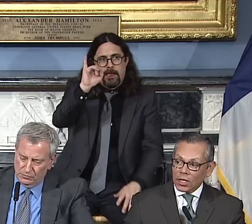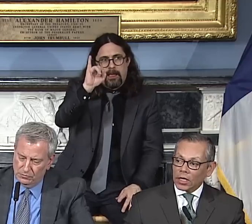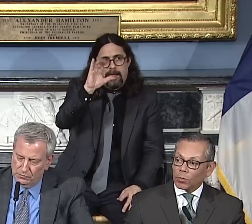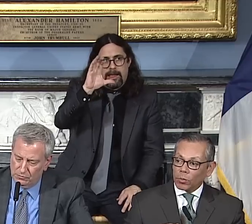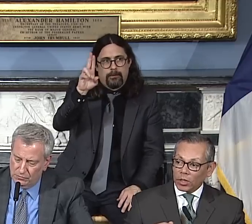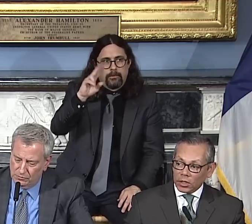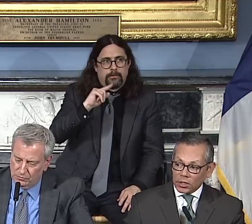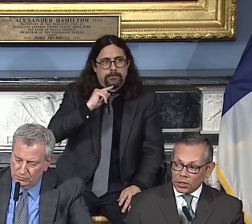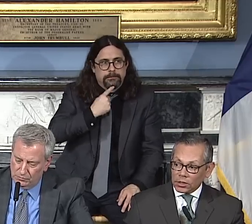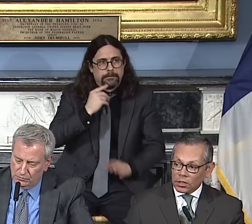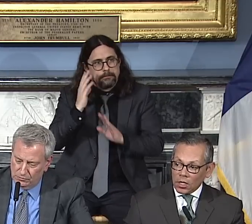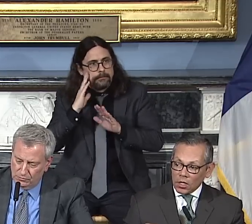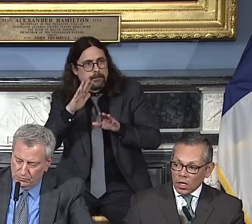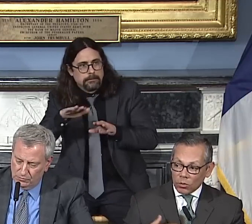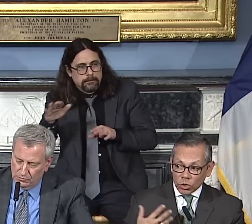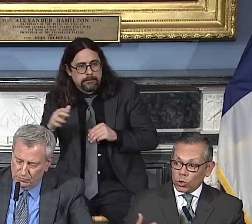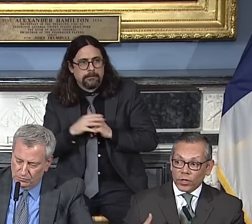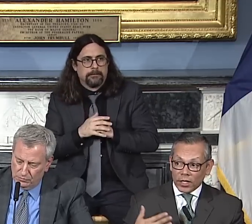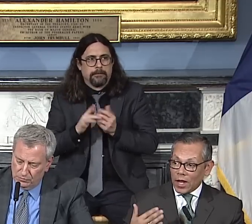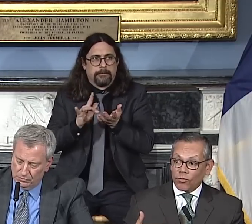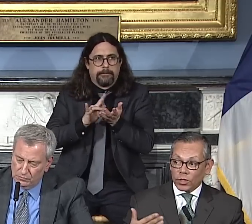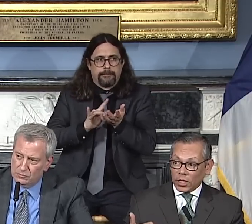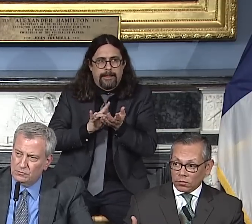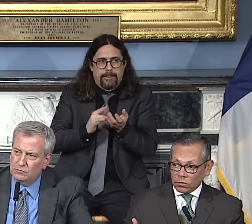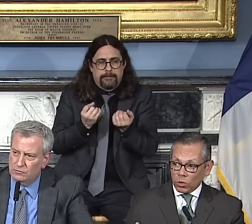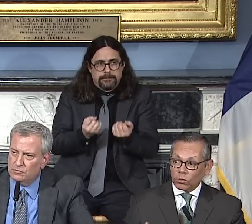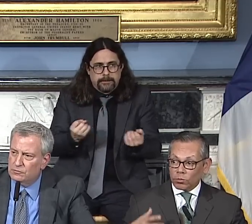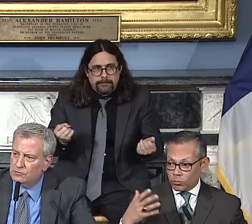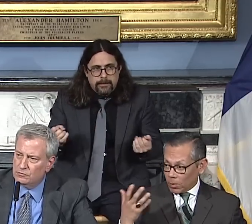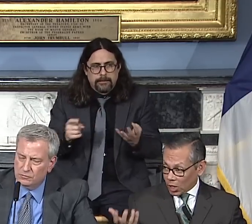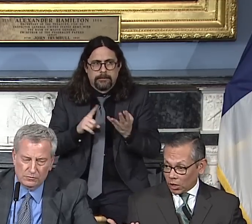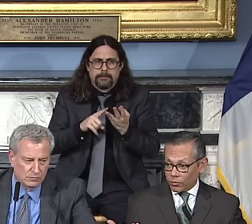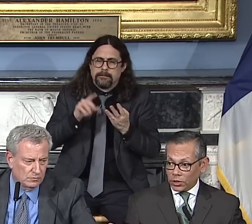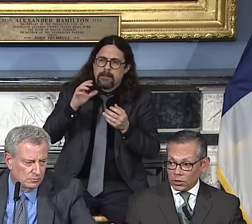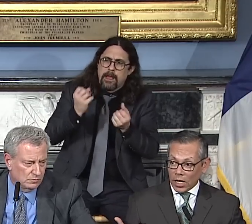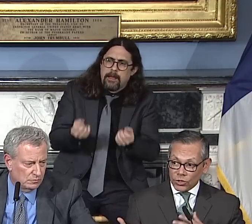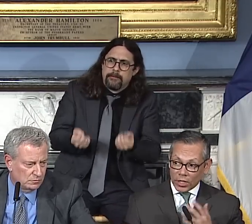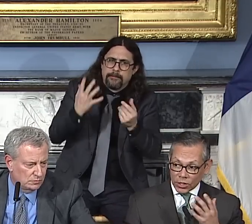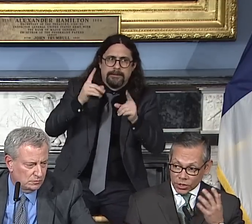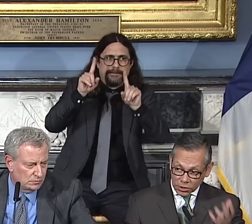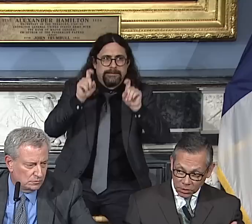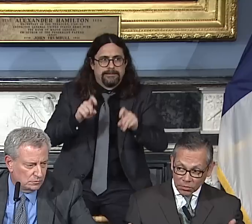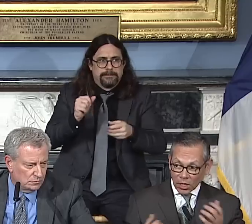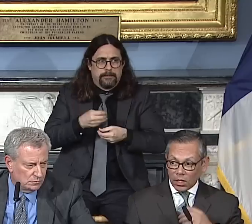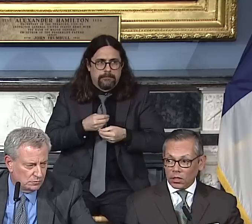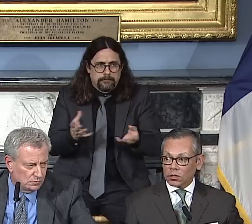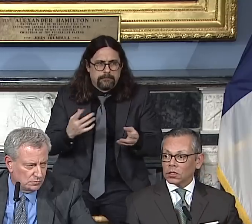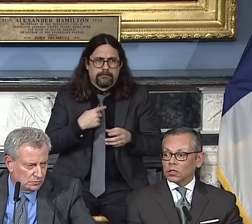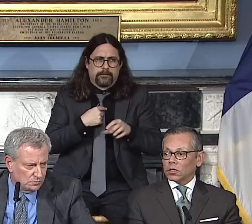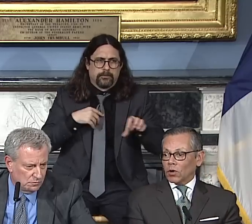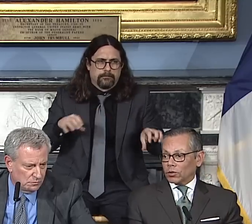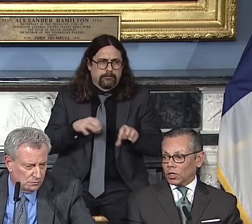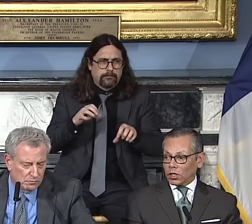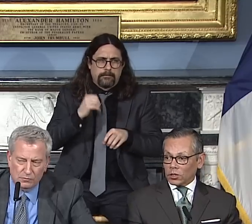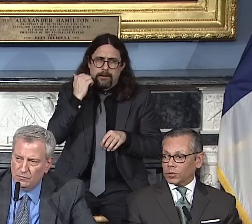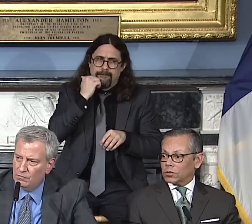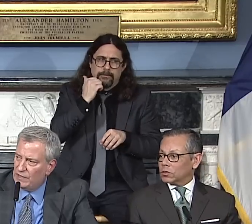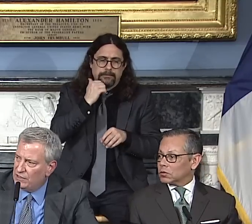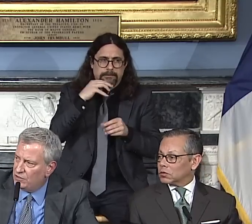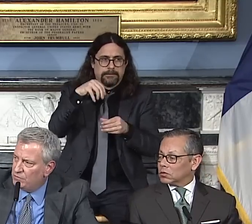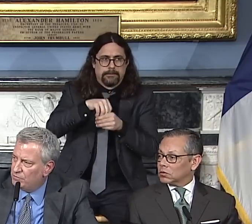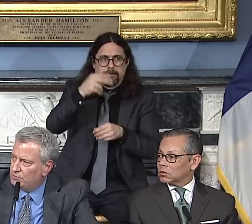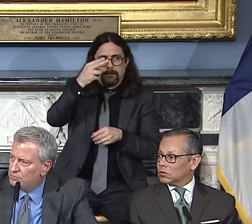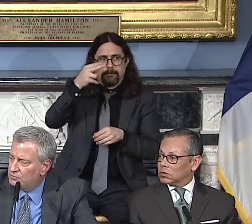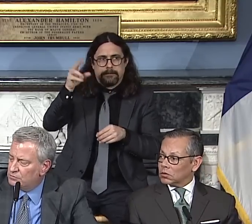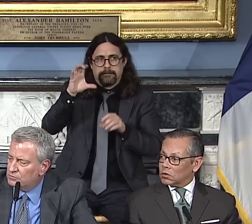testing capabilities, and we do that every day. Part of the H&H system and the voluntary hospitals.